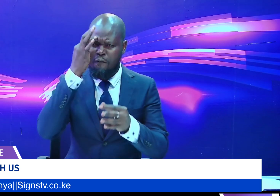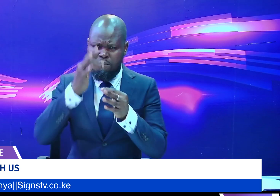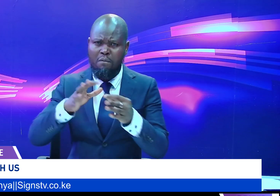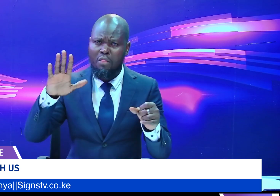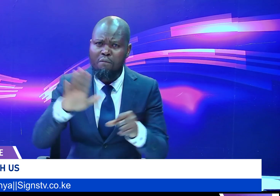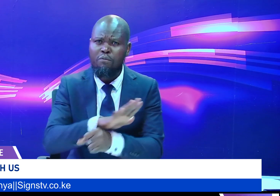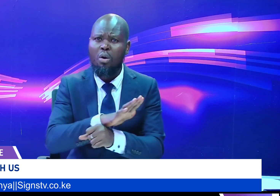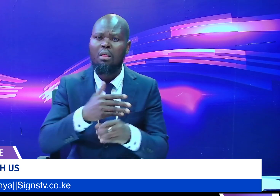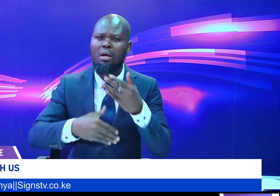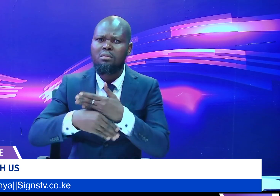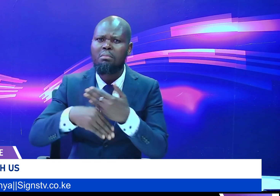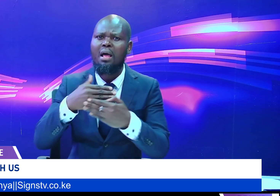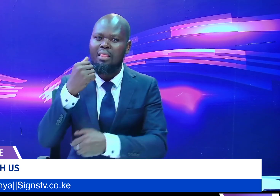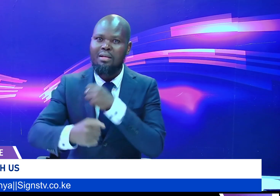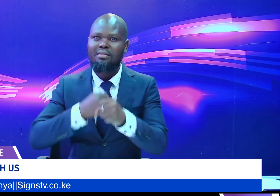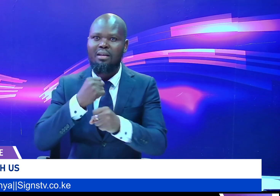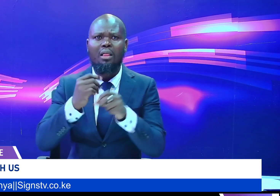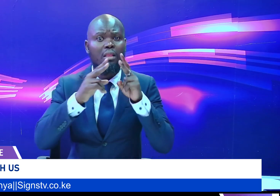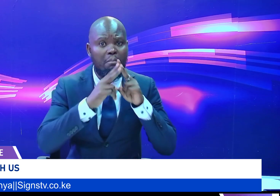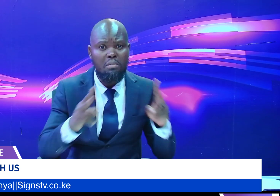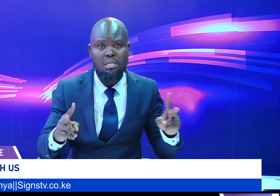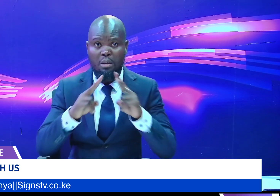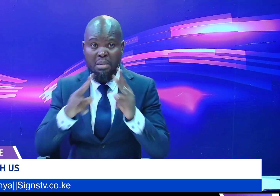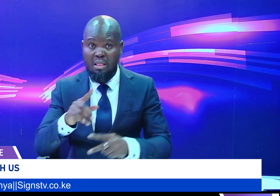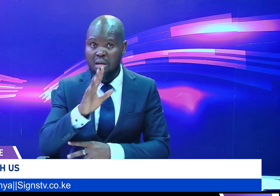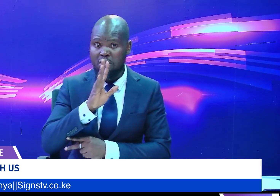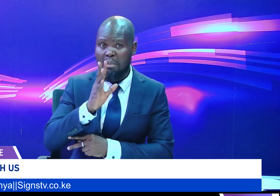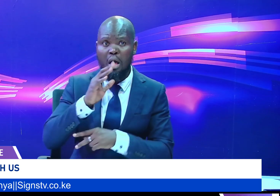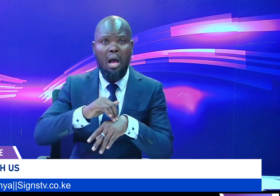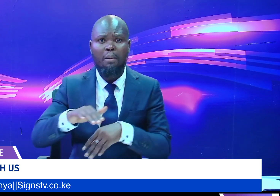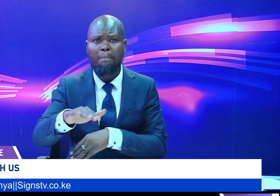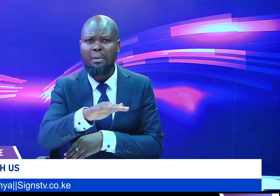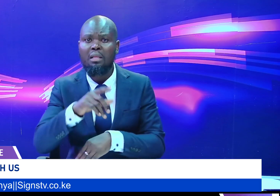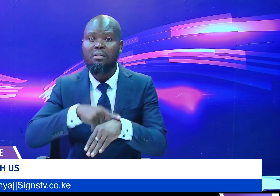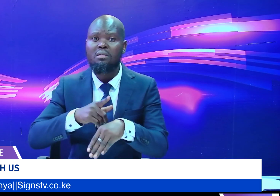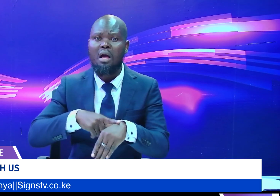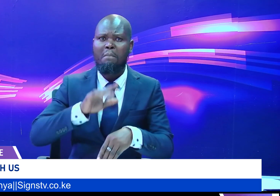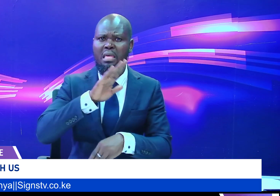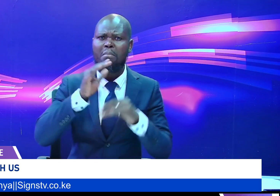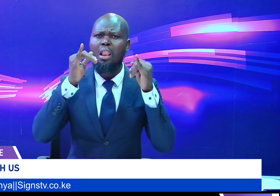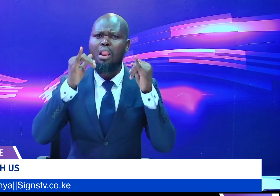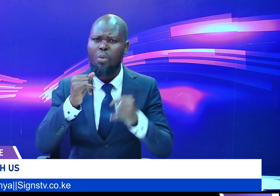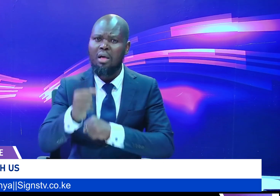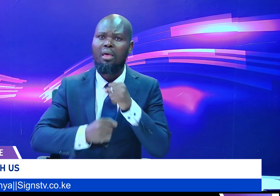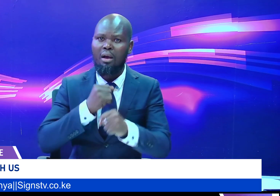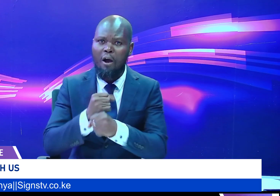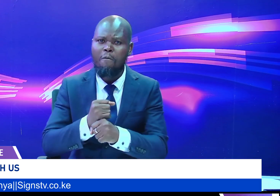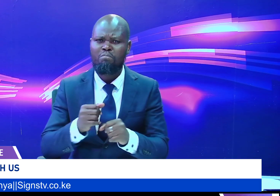Catholic faithful to build a year of peace. Speaking at the Vatican during his New Year's message, the Pope